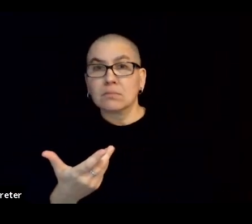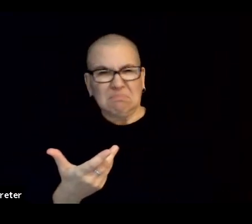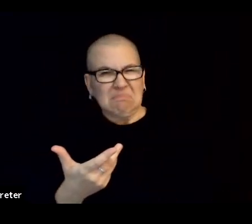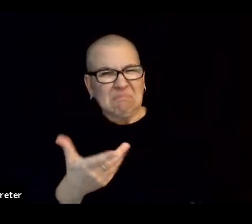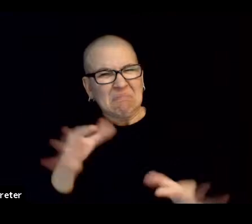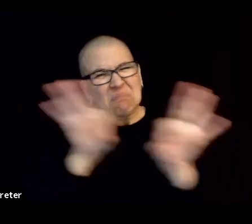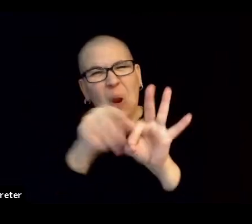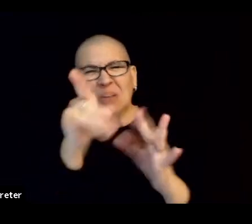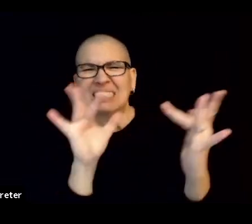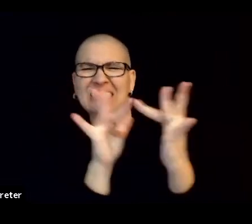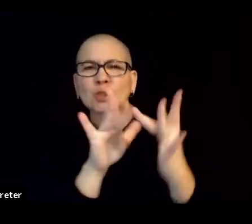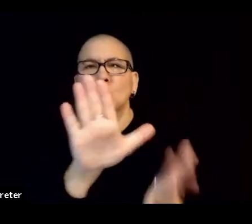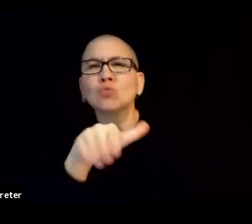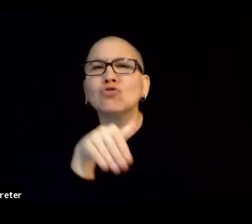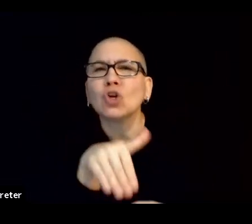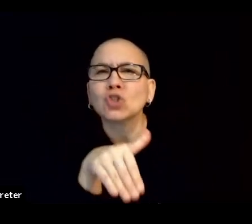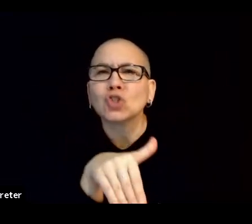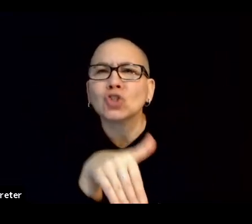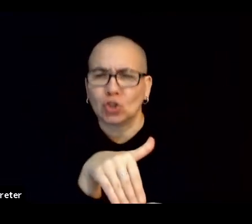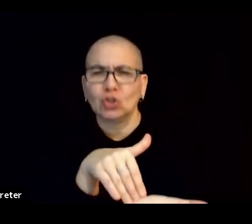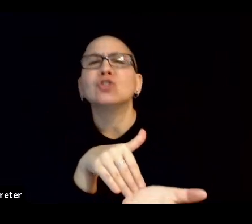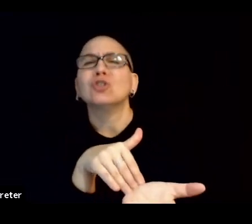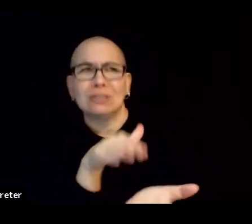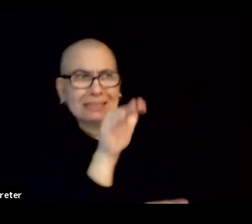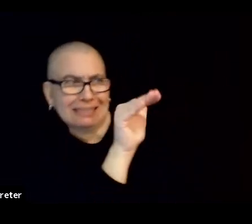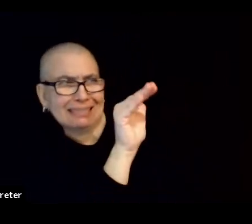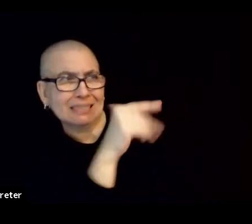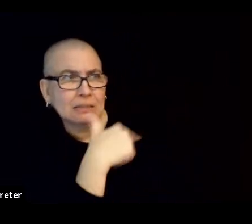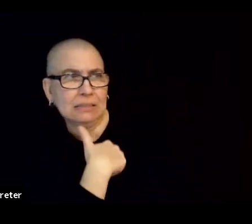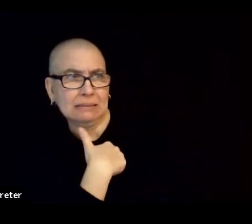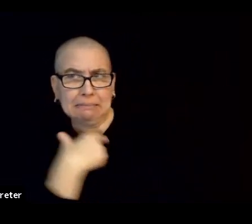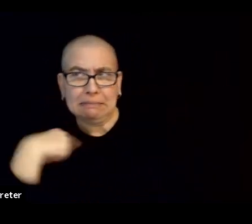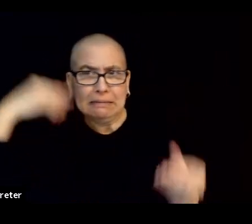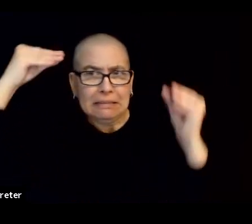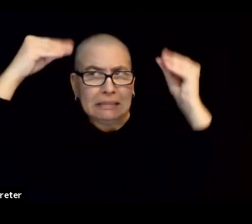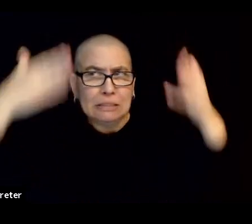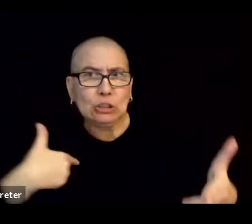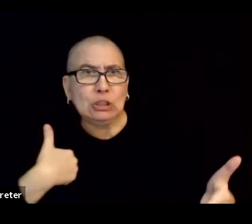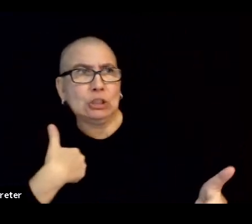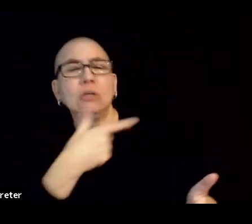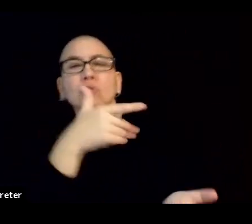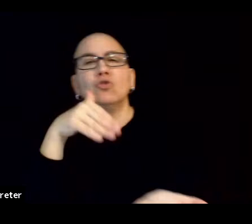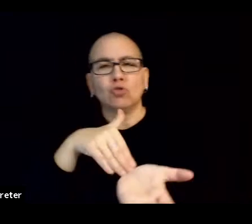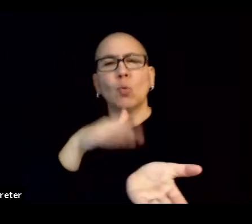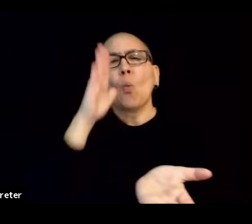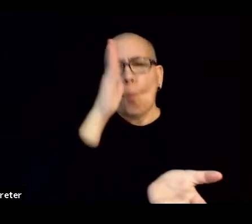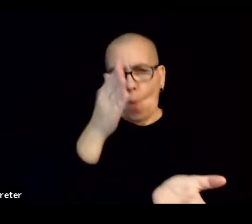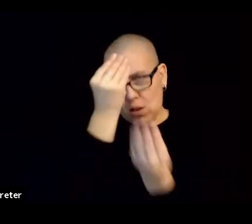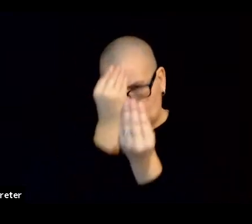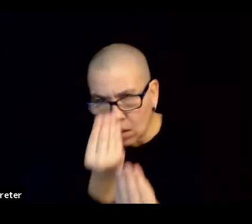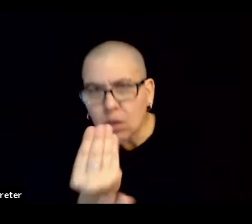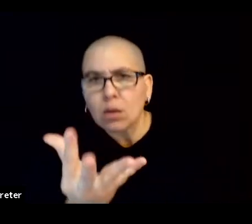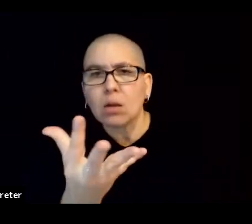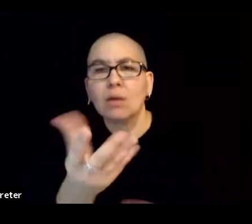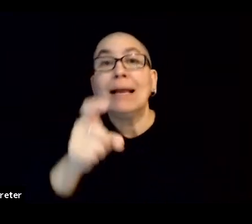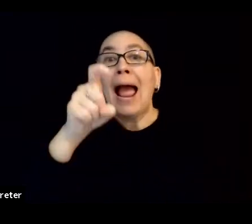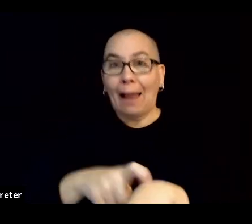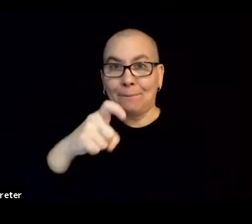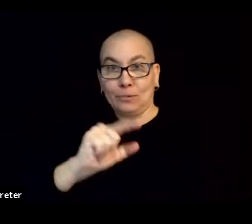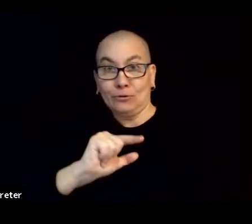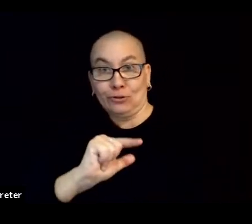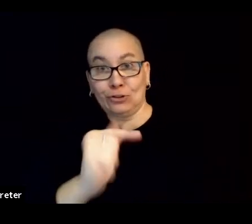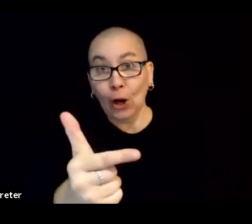eligible patients. They are in the best position to identify those patients, reach out to them, and let you know if you are a